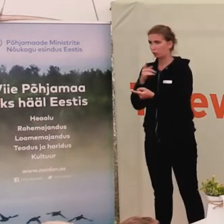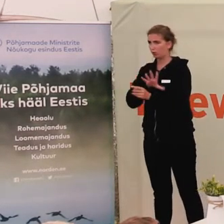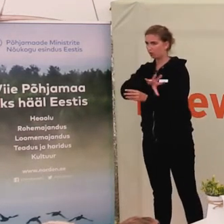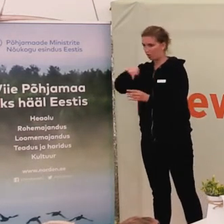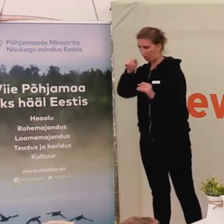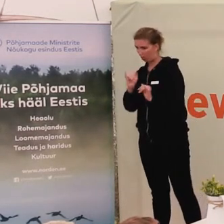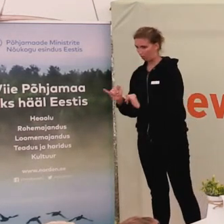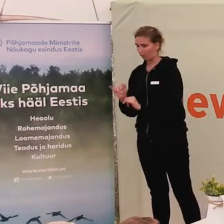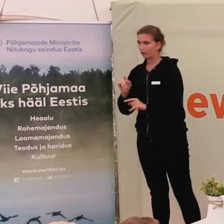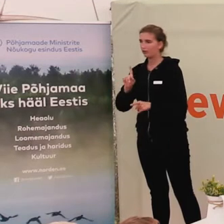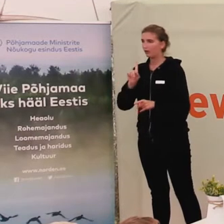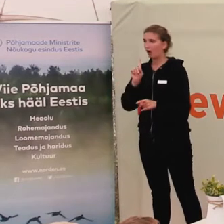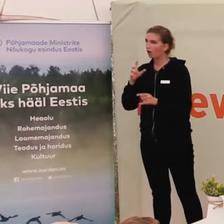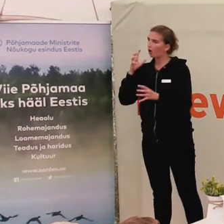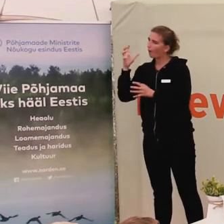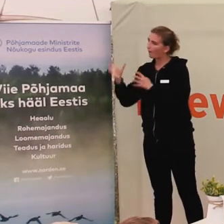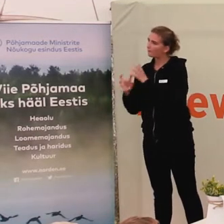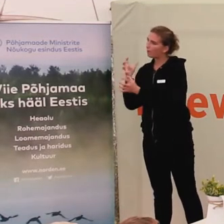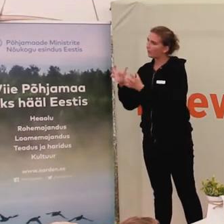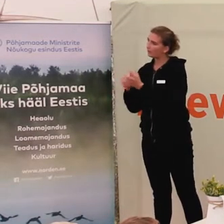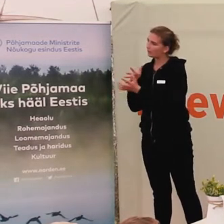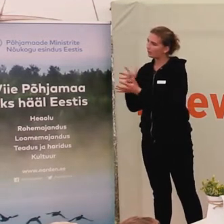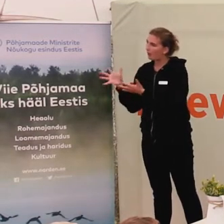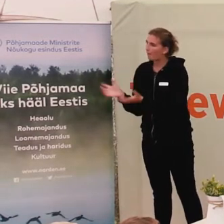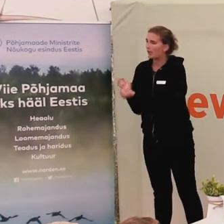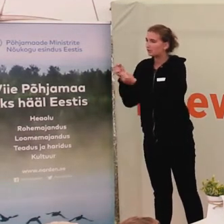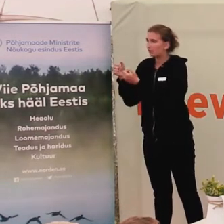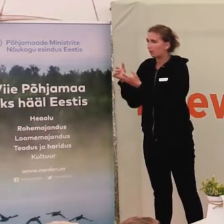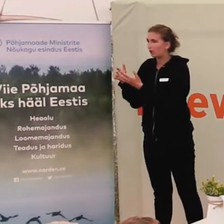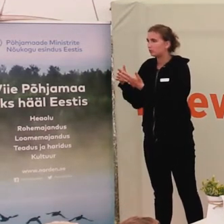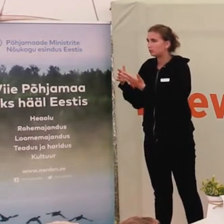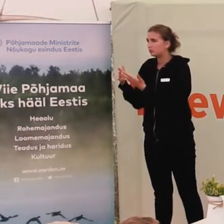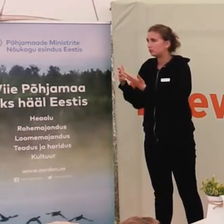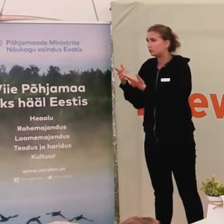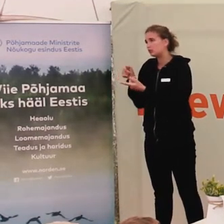maybe saving planet by sort of stressing some the side effects. Yeah.